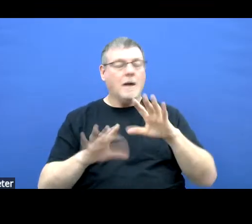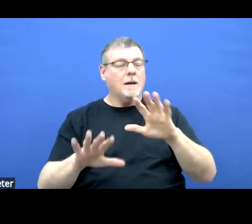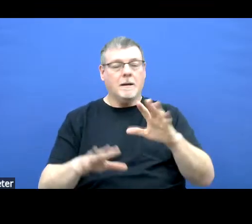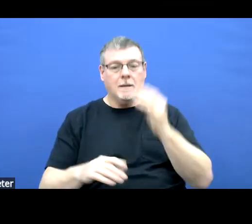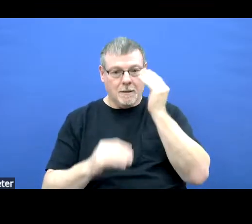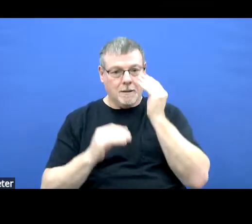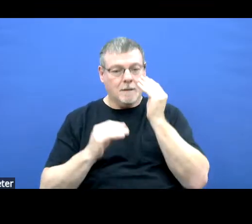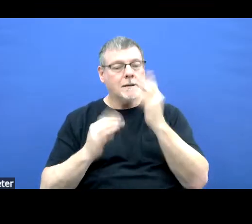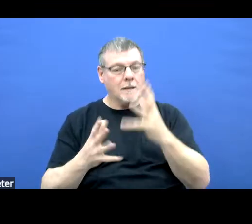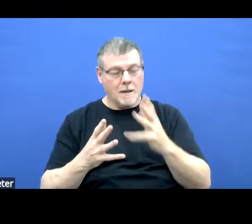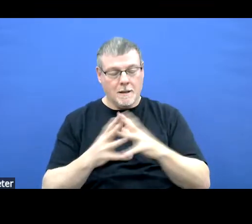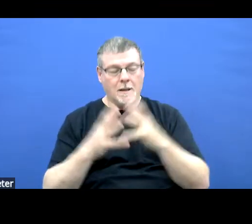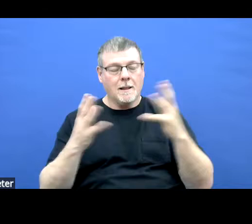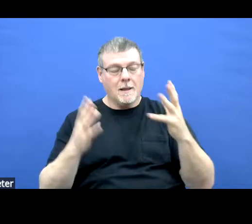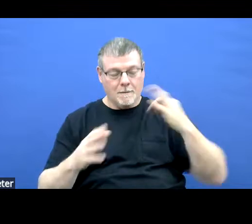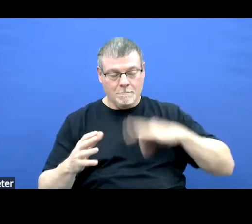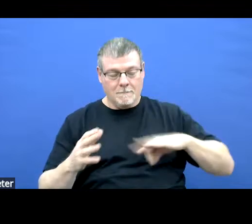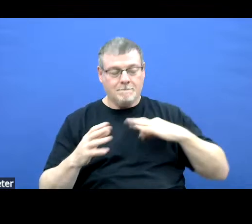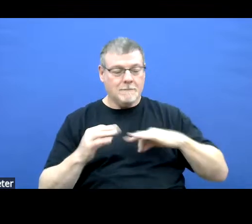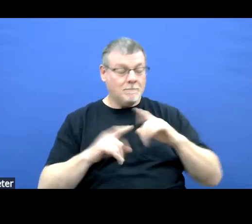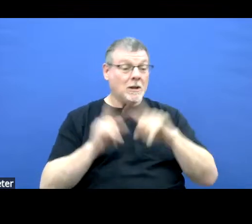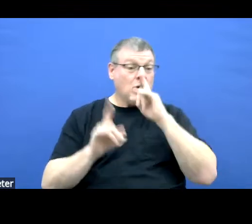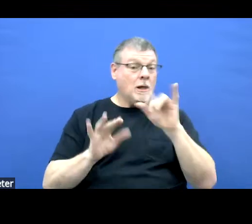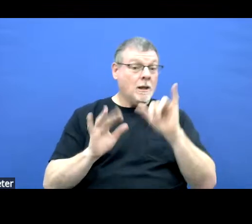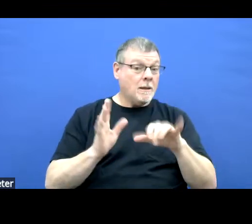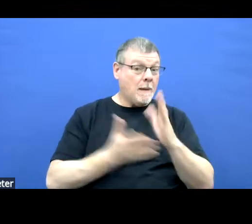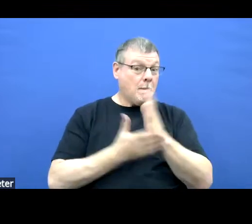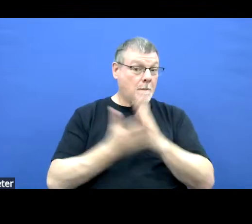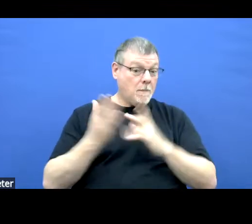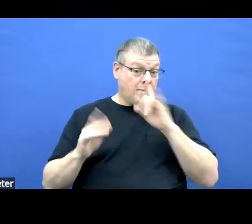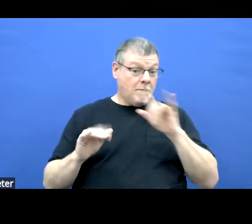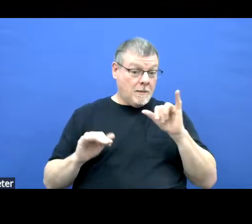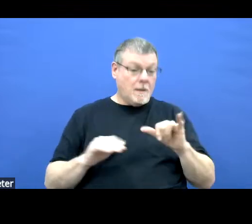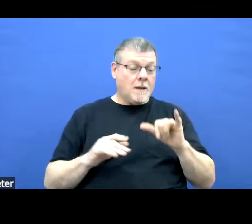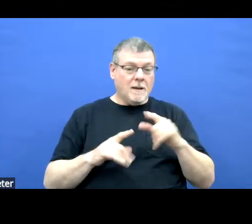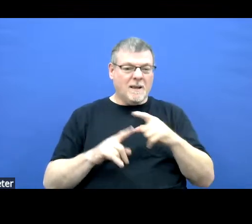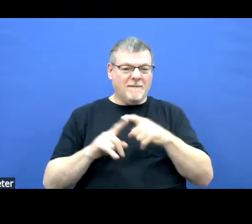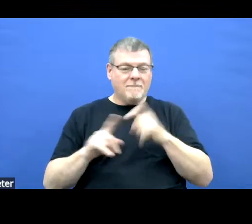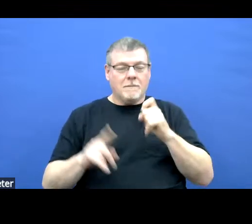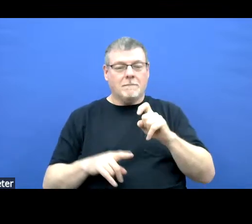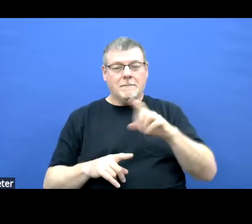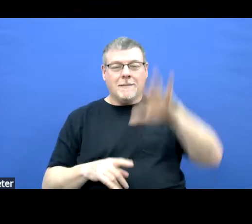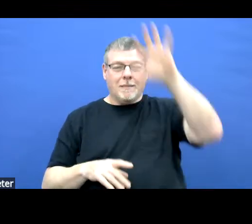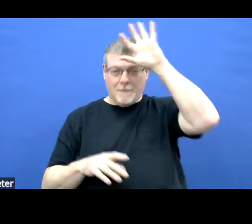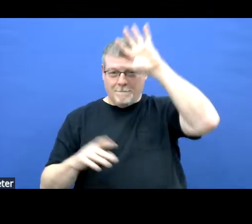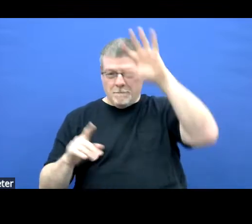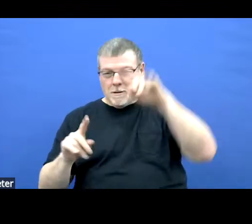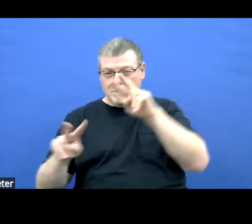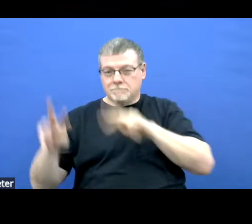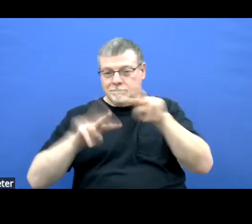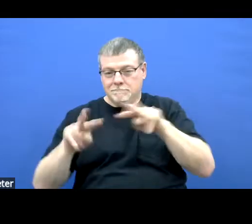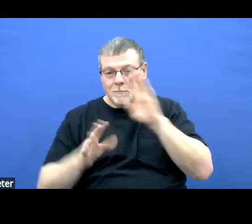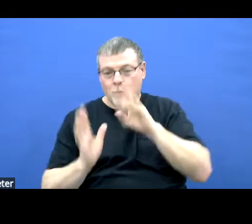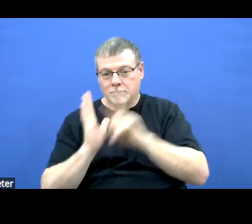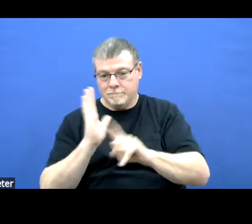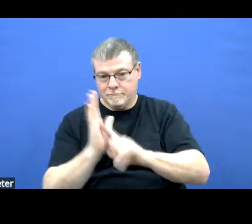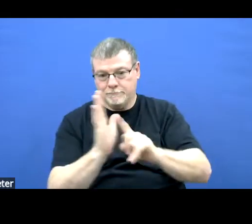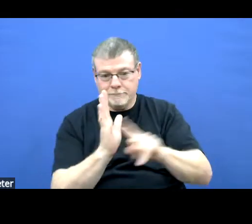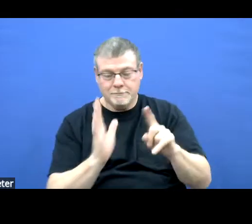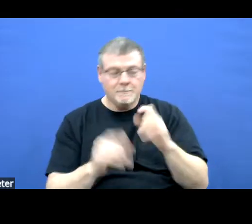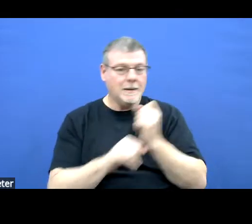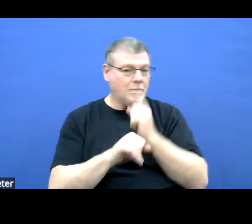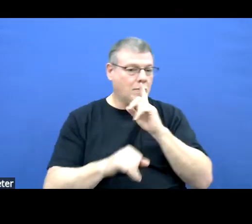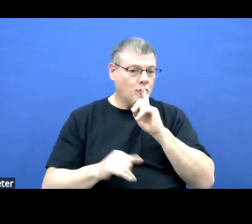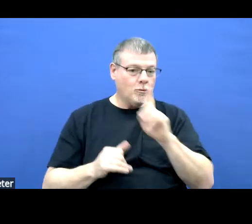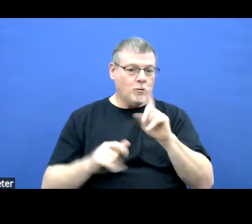lot of access, thankfully. So, part of that will come, and again, the fire marshal will be on top of that to make sure